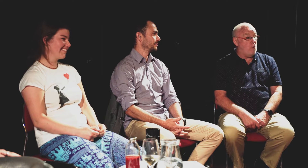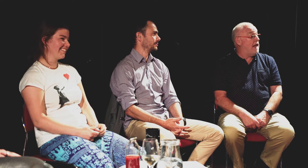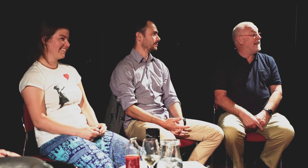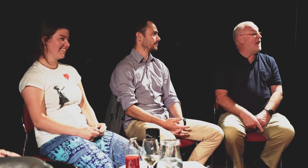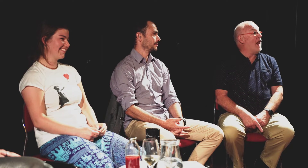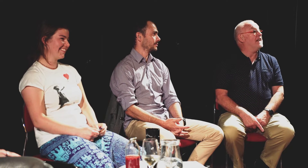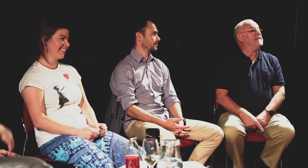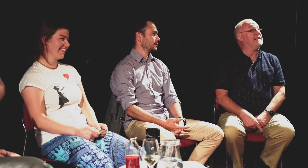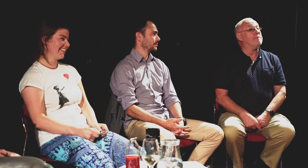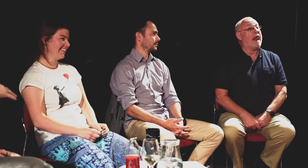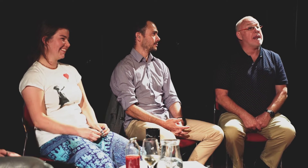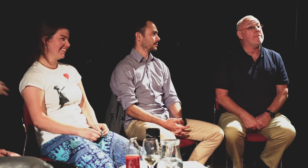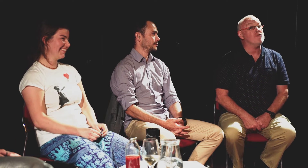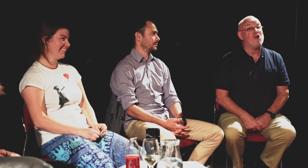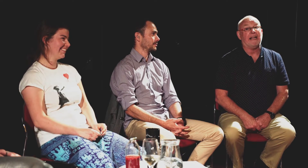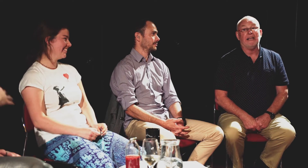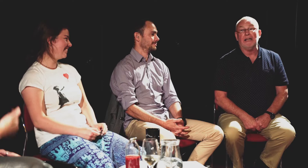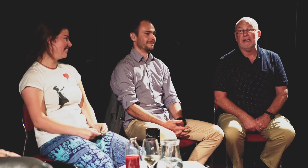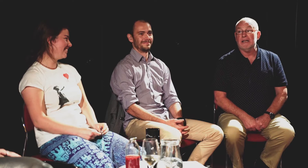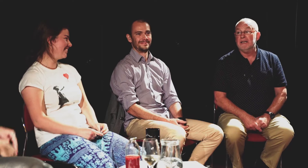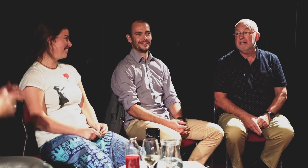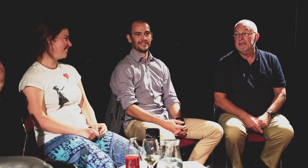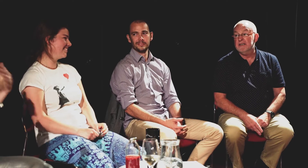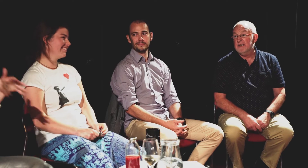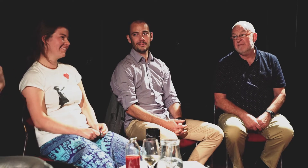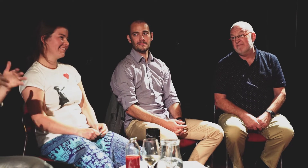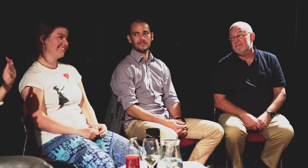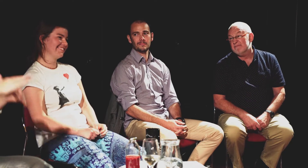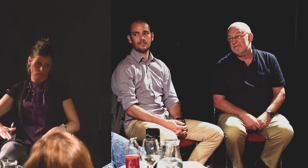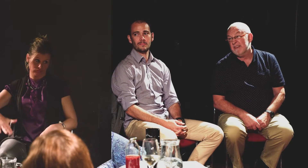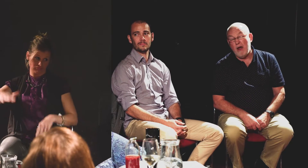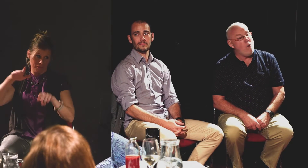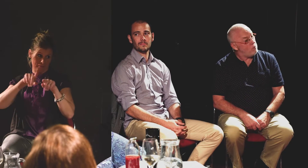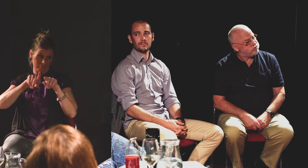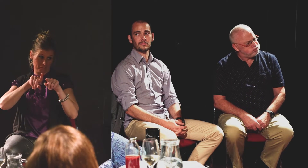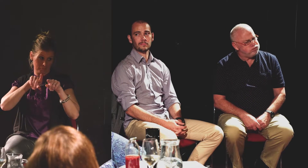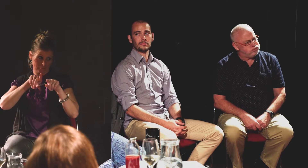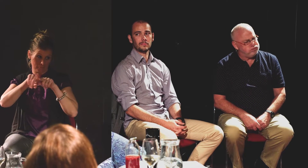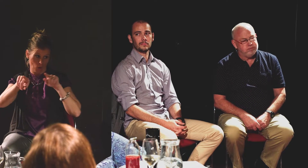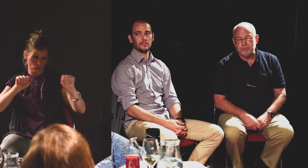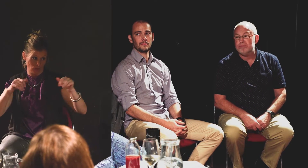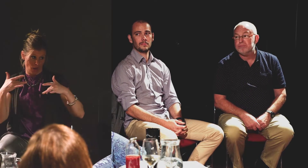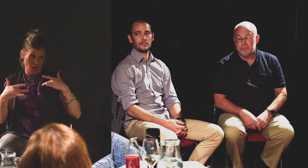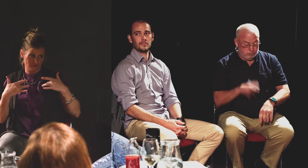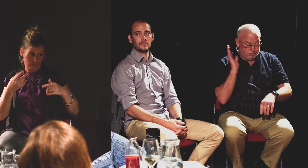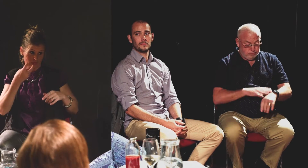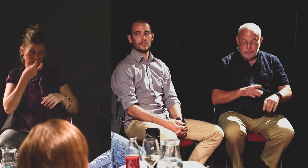time. And can everyone understand me? Can everyone understand my lip patterns? That's what I did. Wow, so it's been like that, Tony, most of your